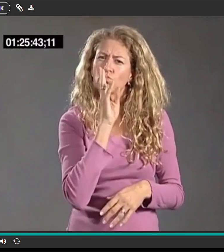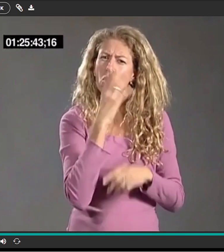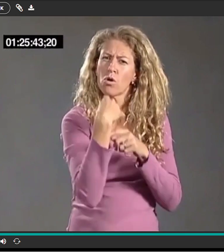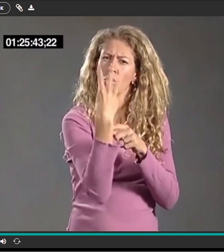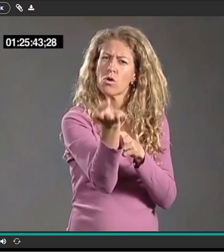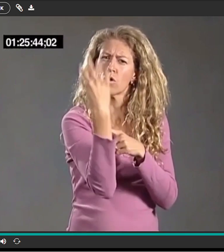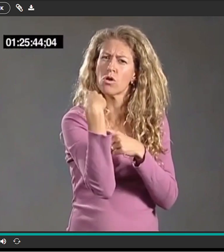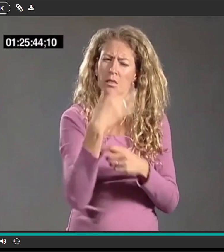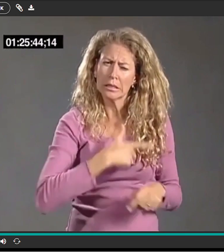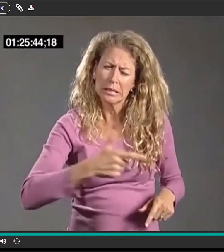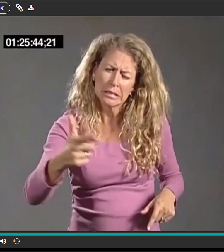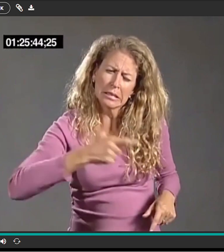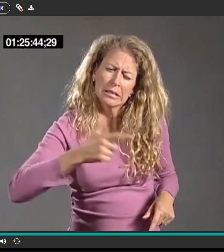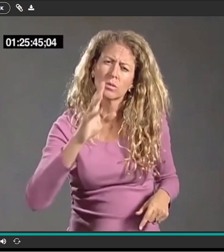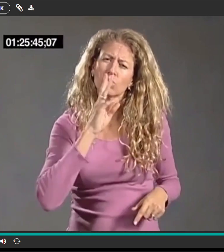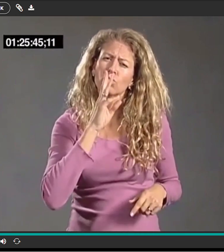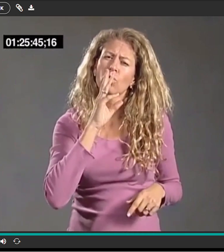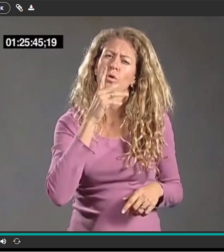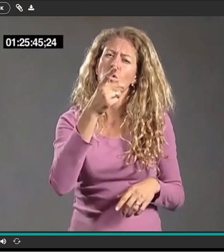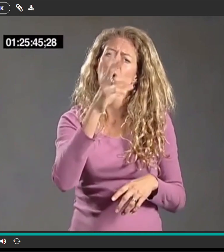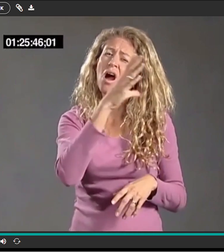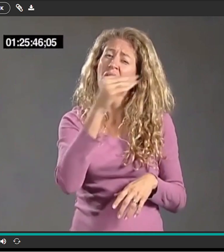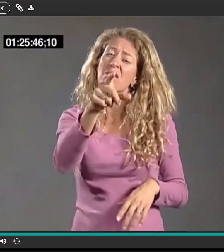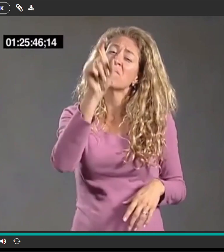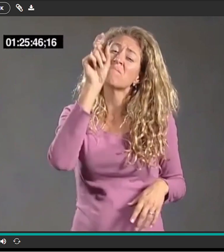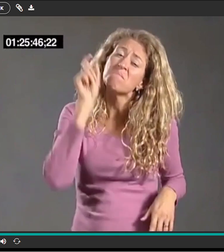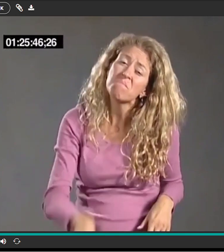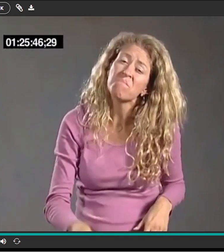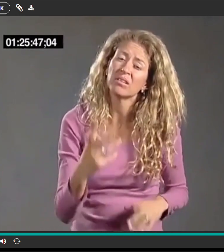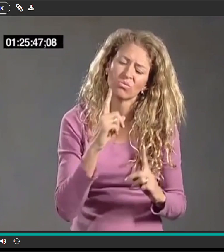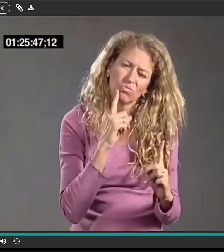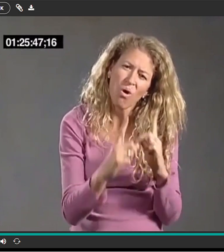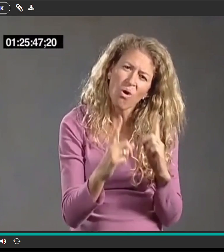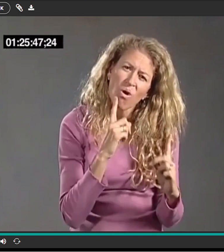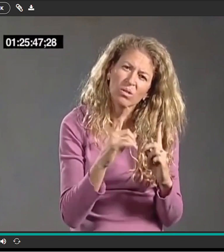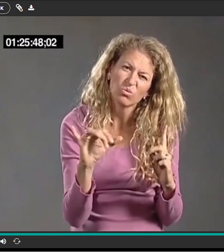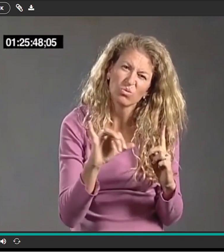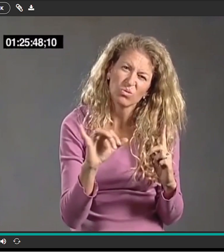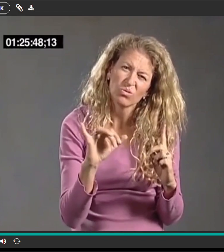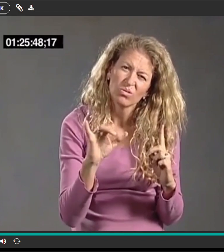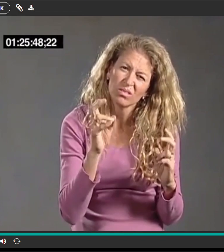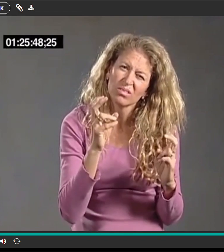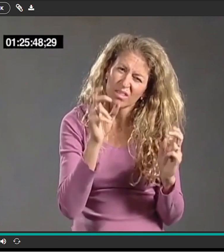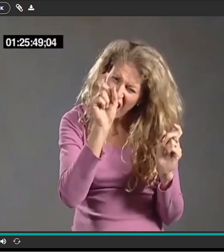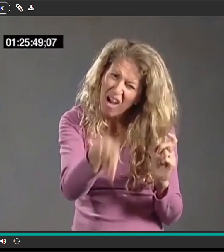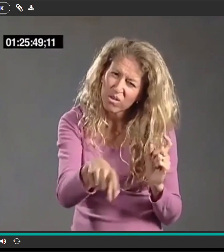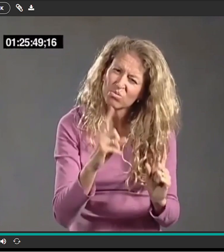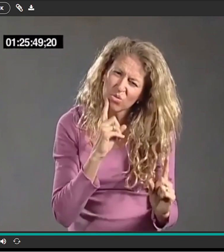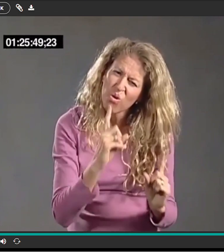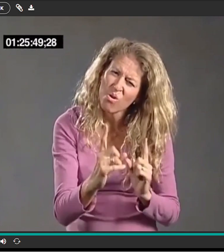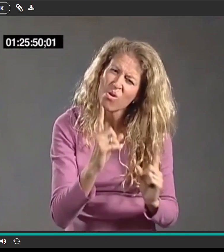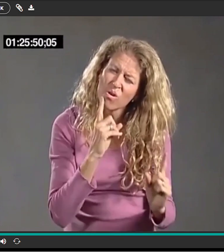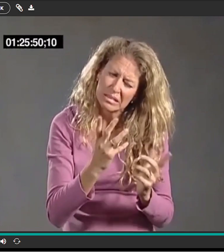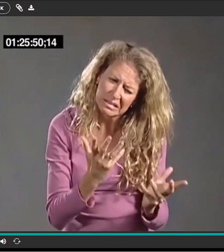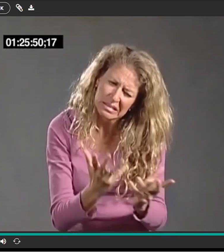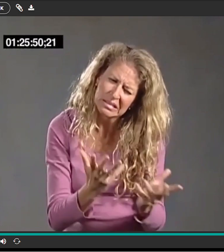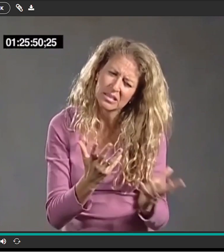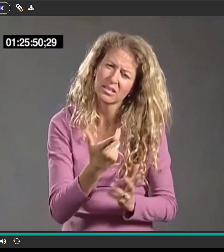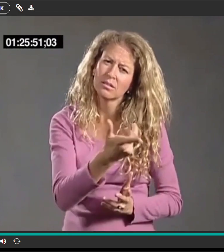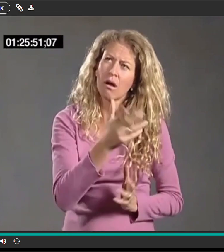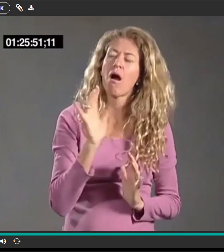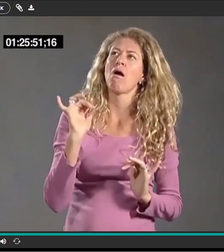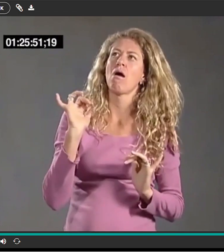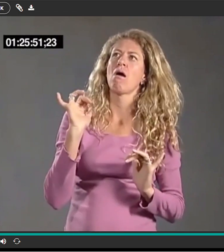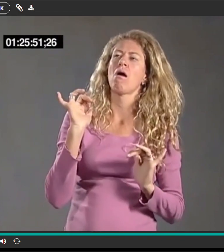And I remember that every morning I had to water my plants. And another important thing is you have to talk to your plants too. You've got to talk